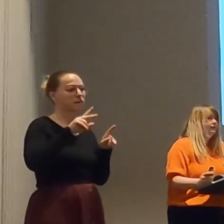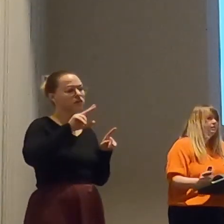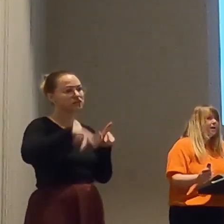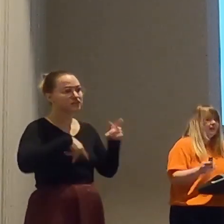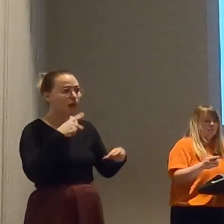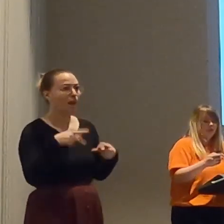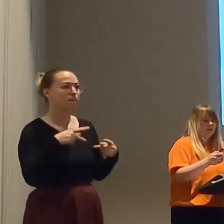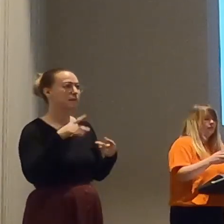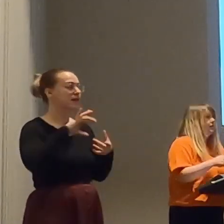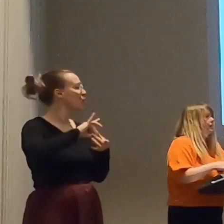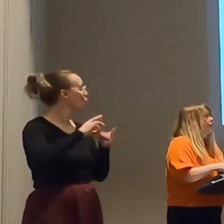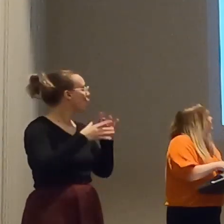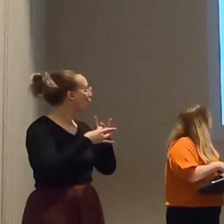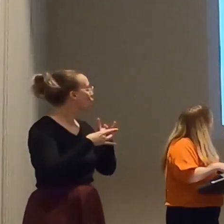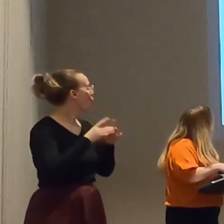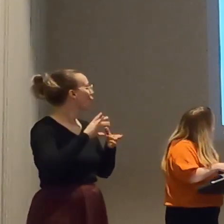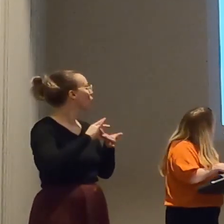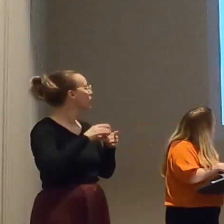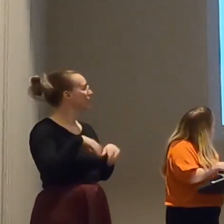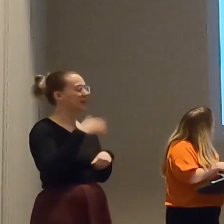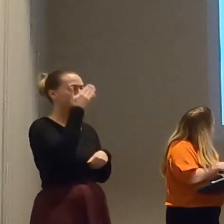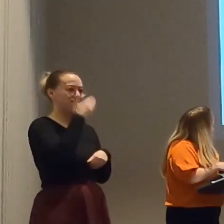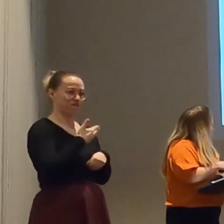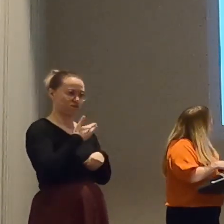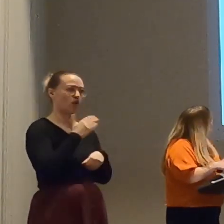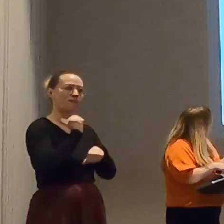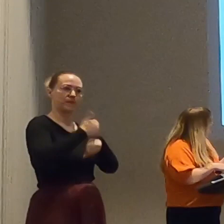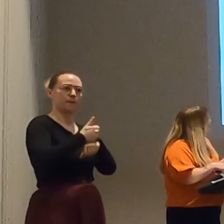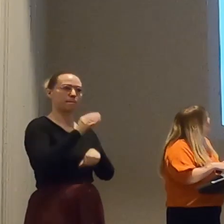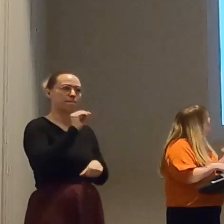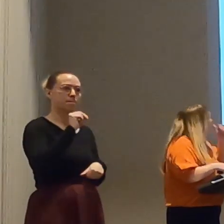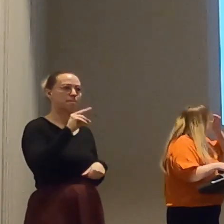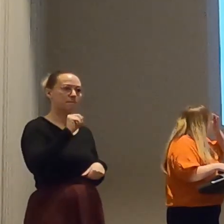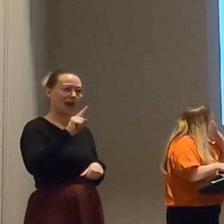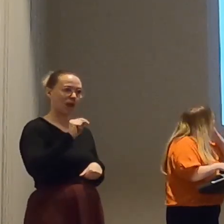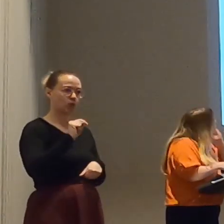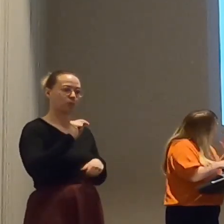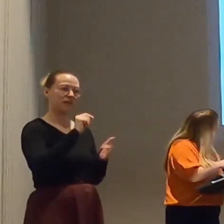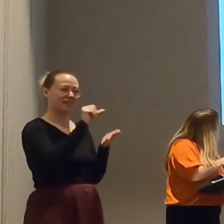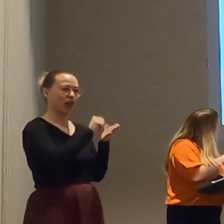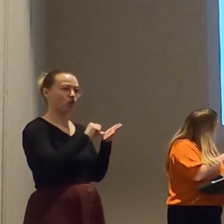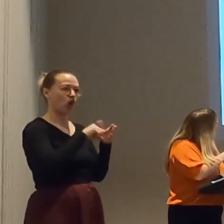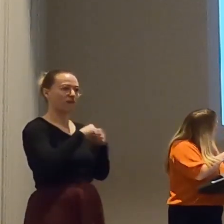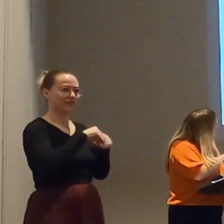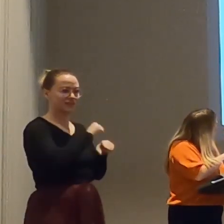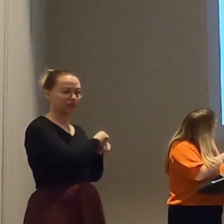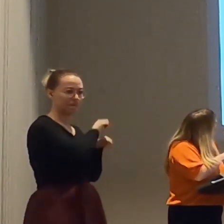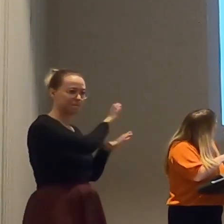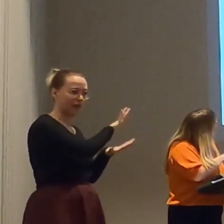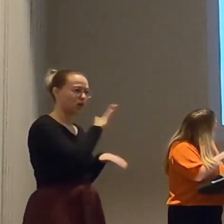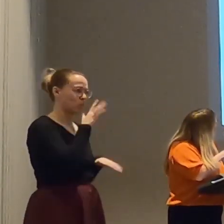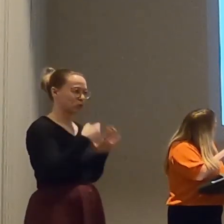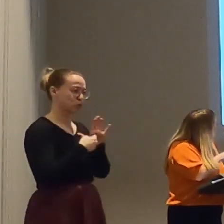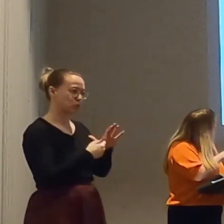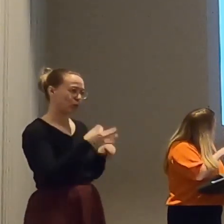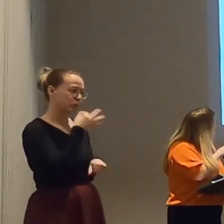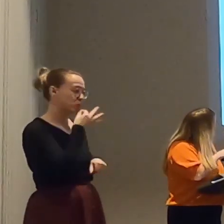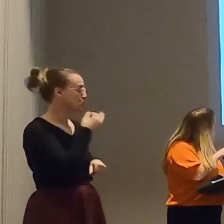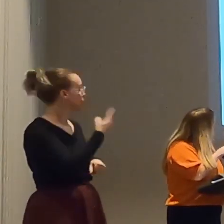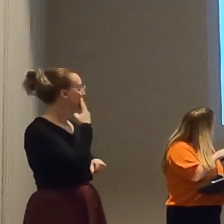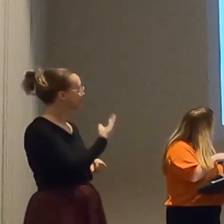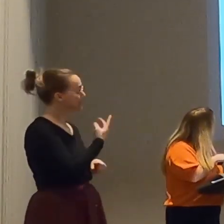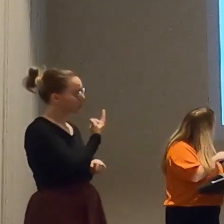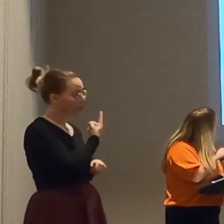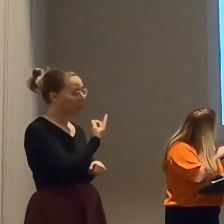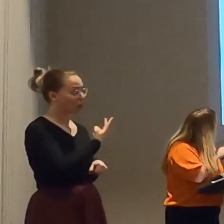in front of the monuments that are carved into Stone Mountain. So we'll see the monuments in a moment as well, but you can see there's 1,